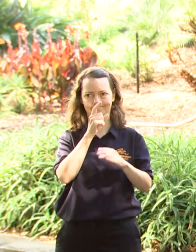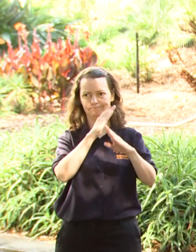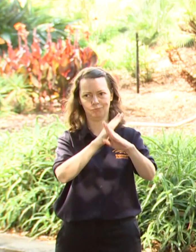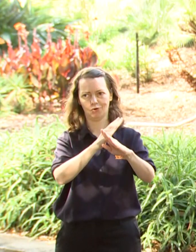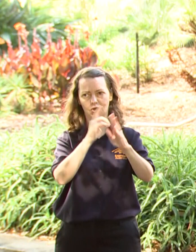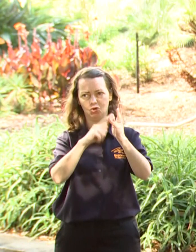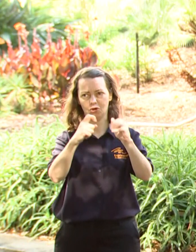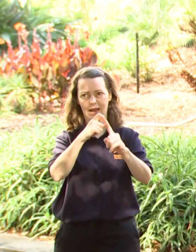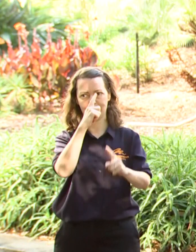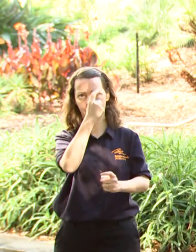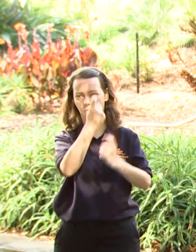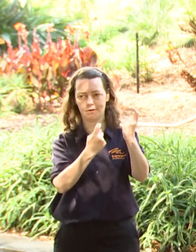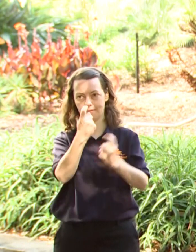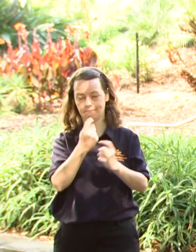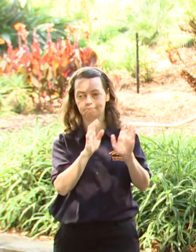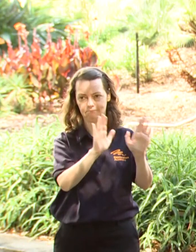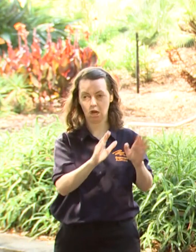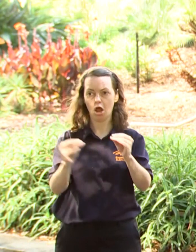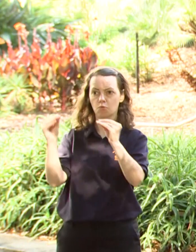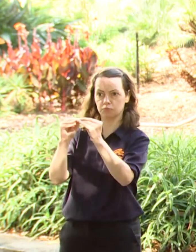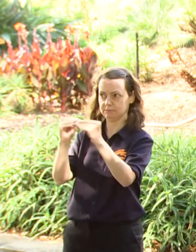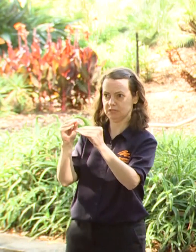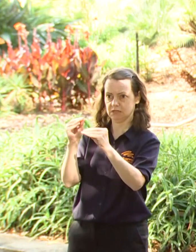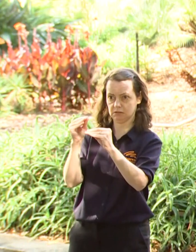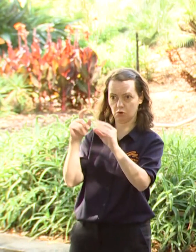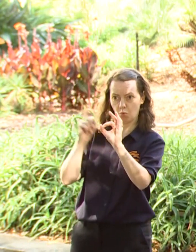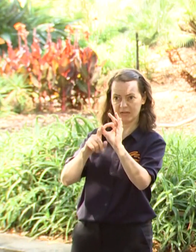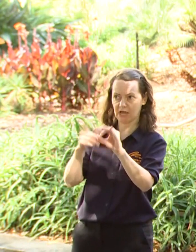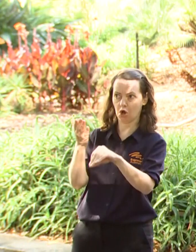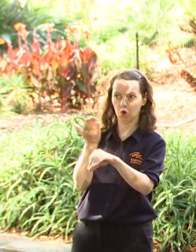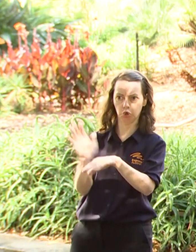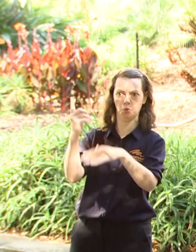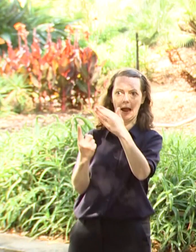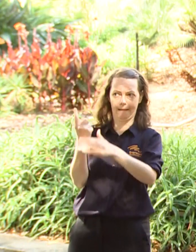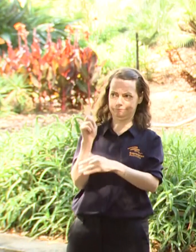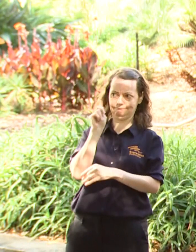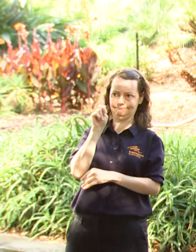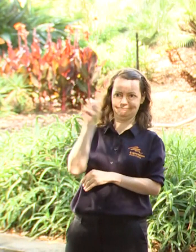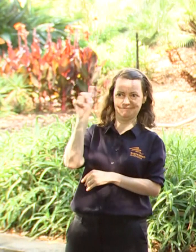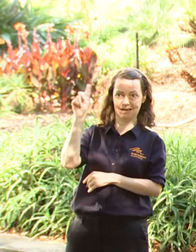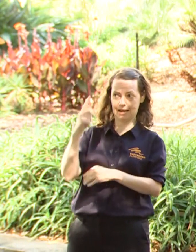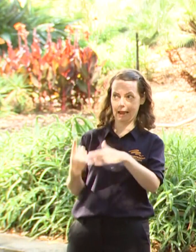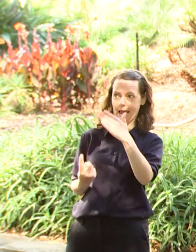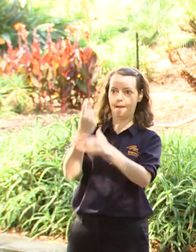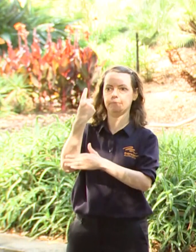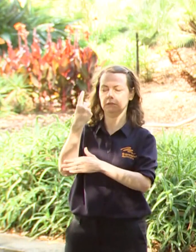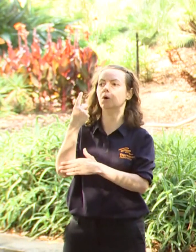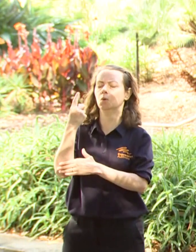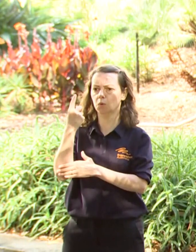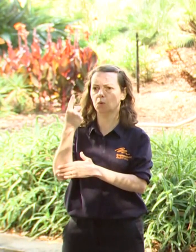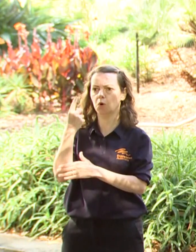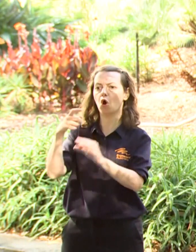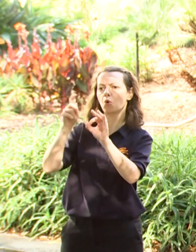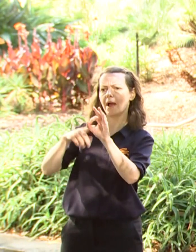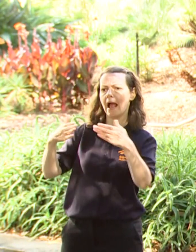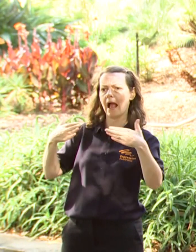step. As the Brisbane development obviously is new, there'll be a Chief Health Officer release later in the day, and we'll be as clear